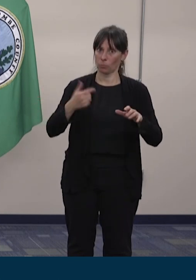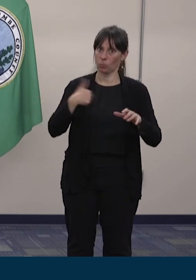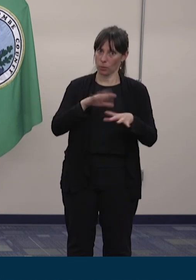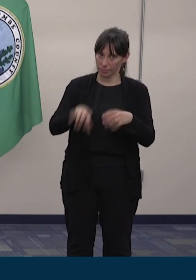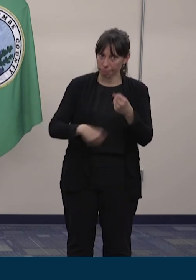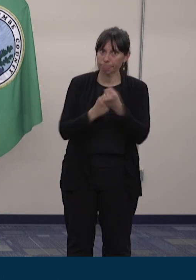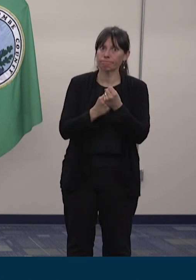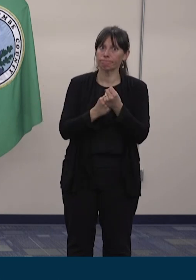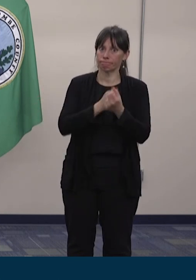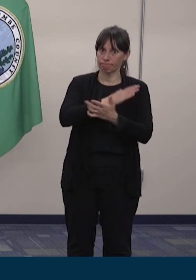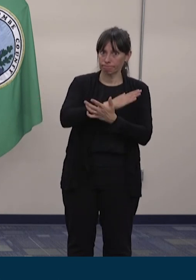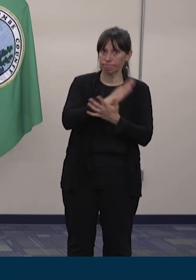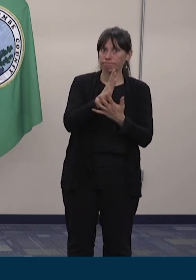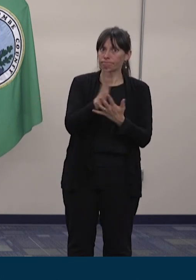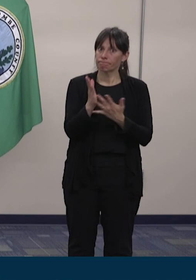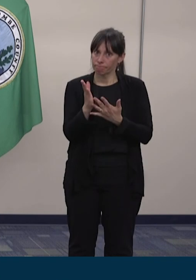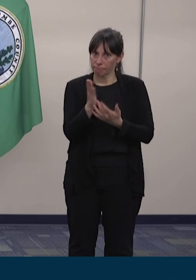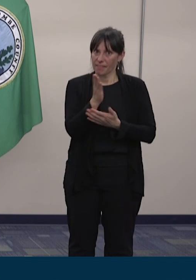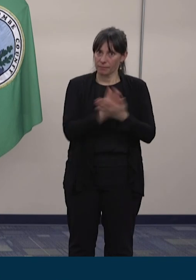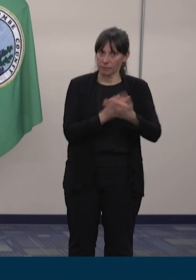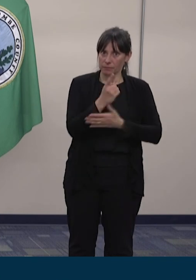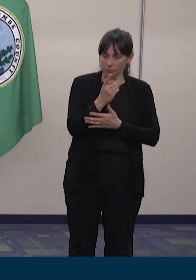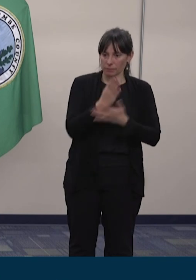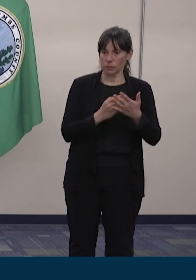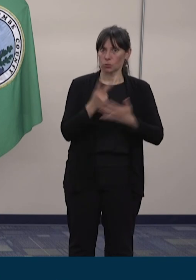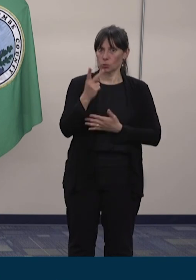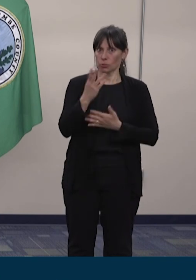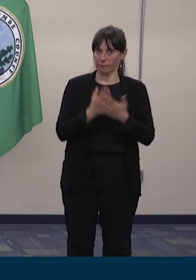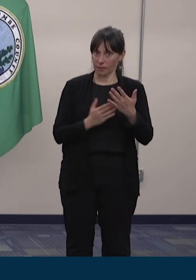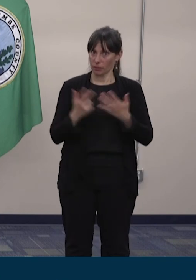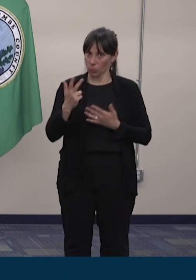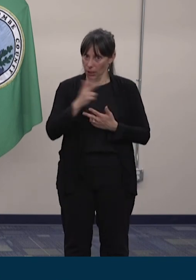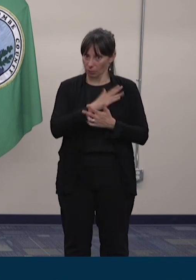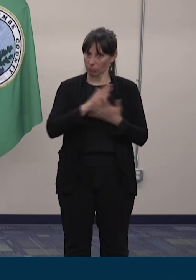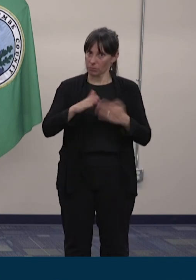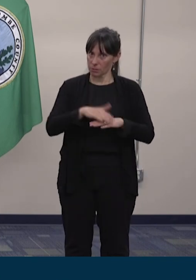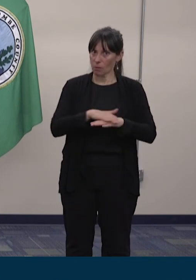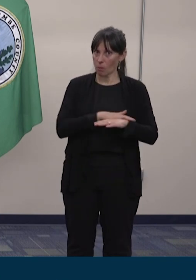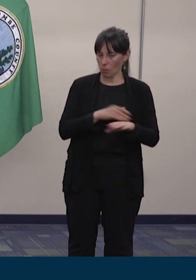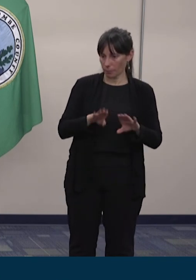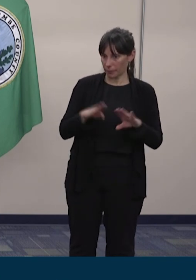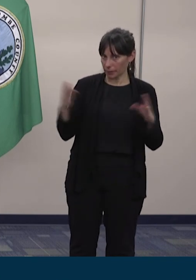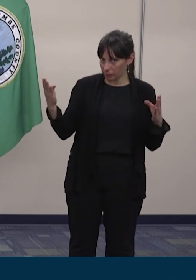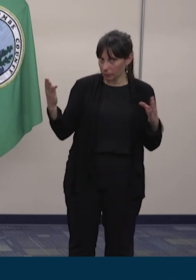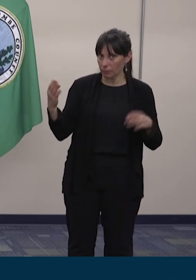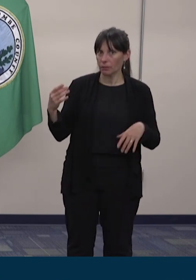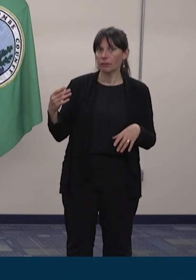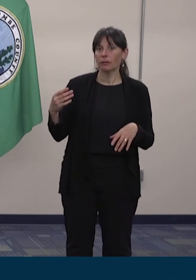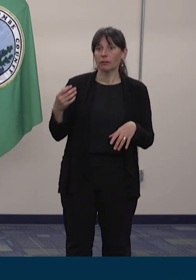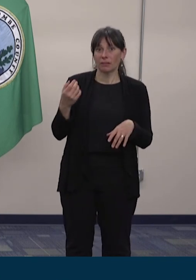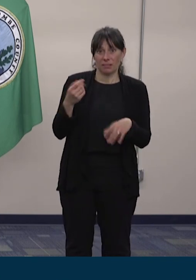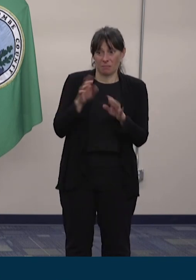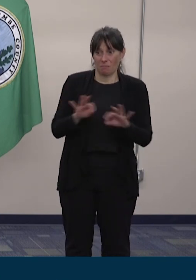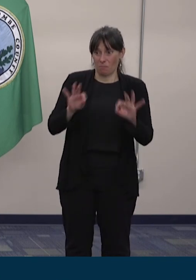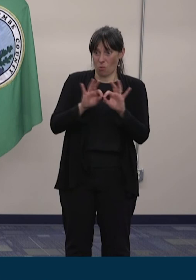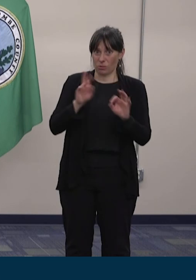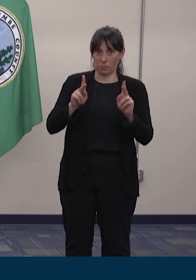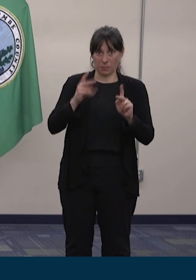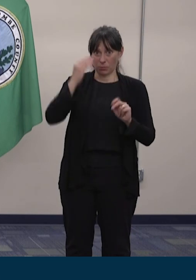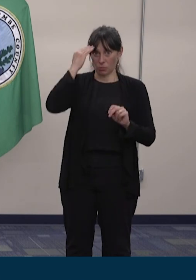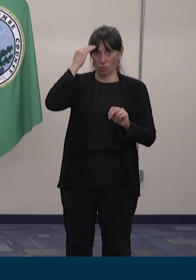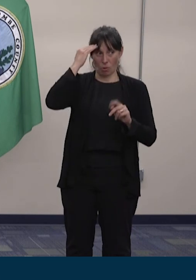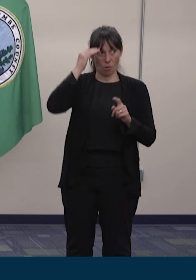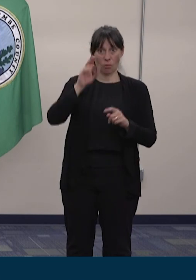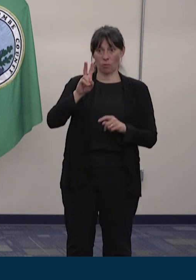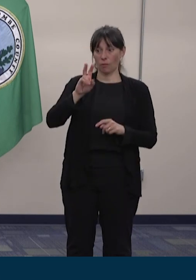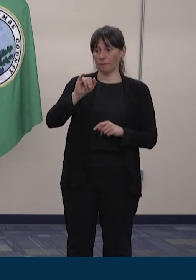meaningfully flattened the curve, I think it is critically important to remember that we have not eliminated the virus. We still have